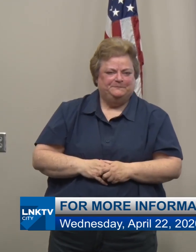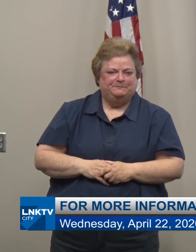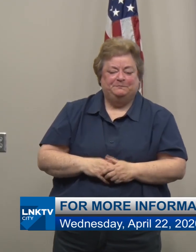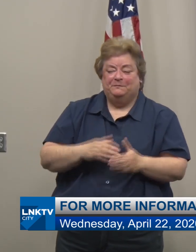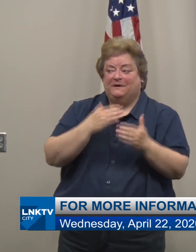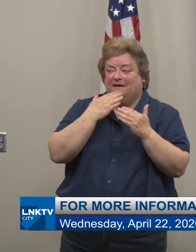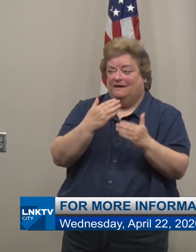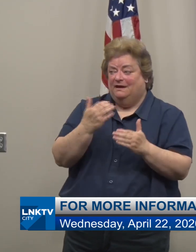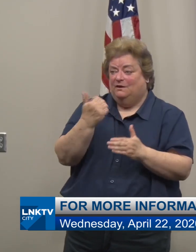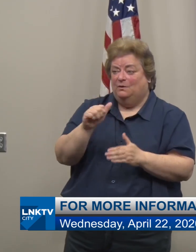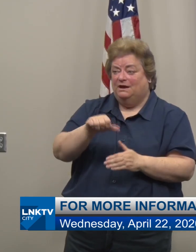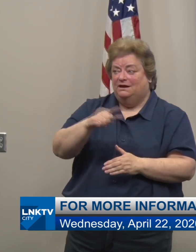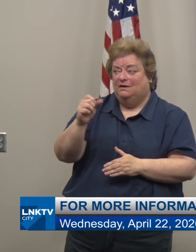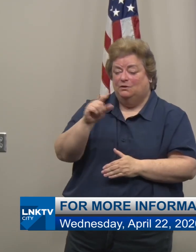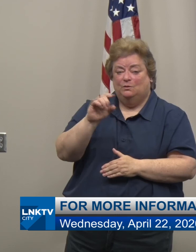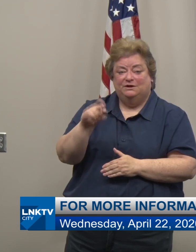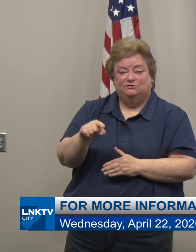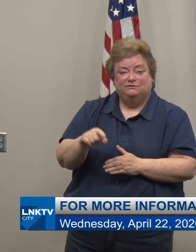Thank you. Any other questions?